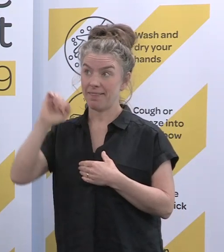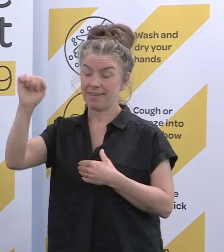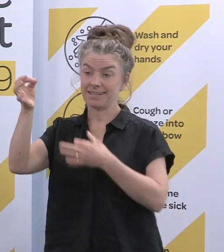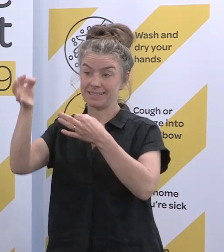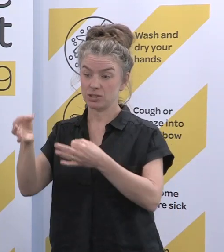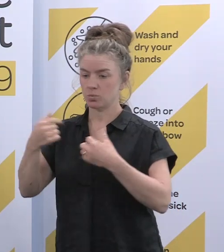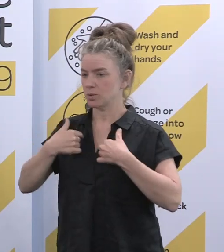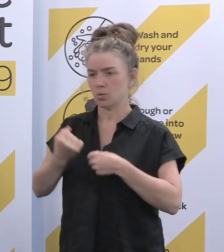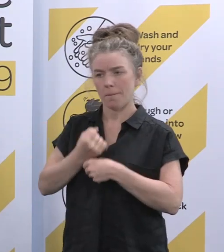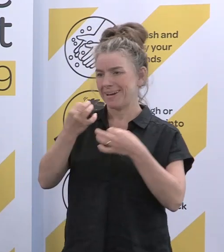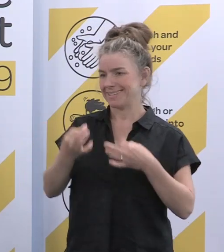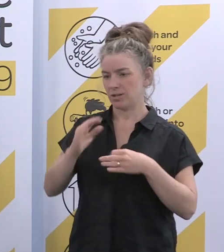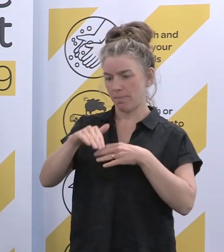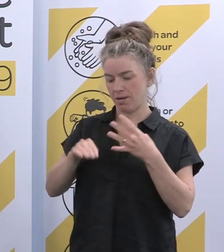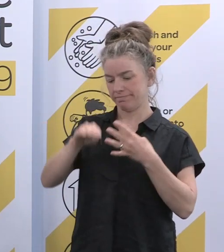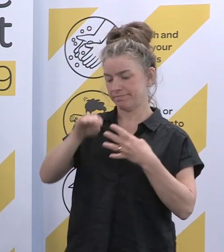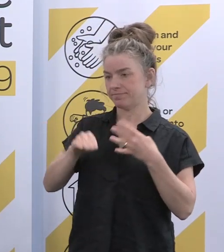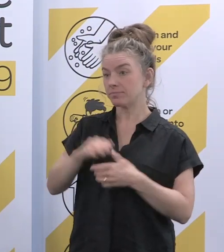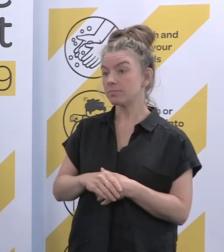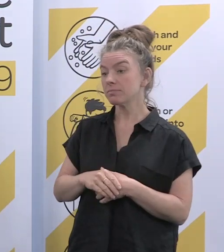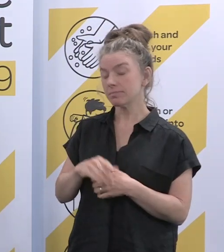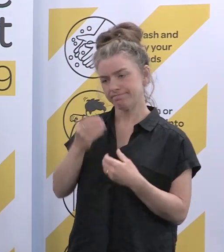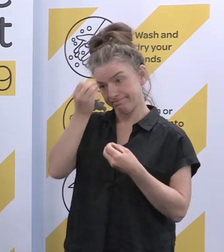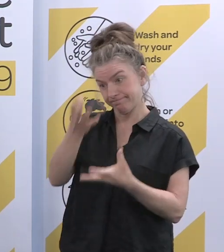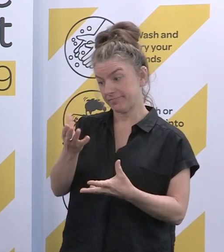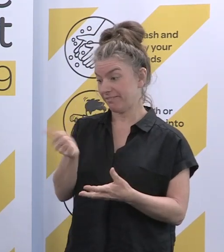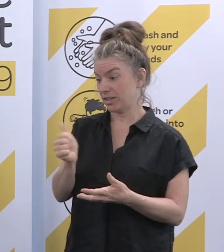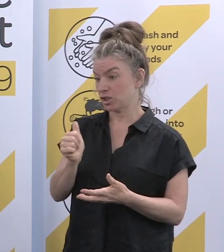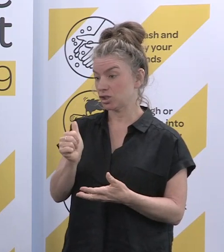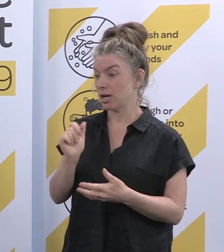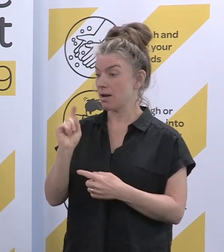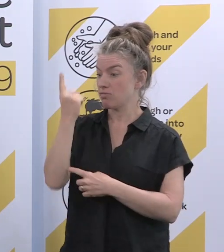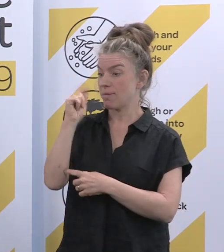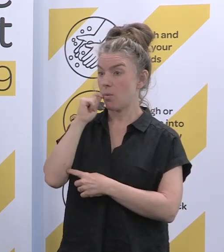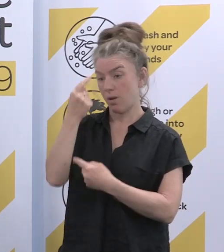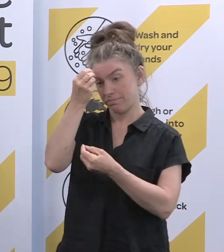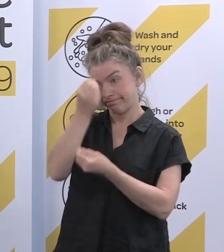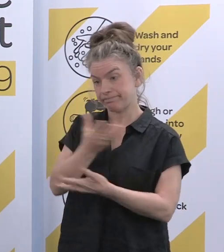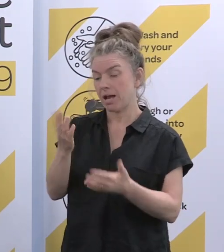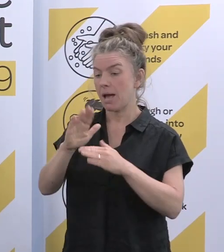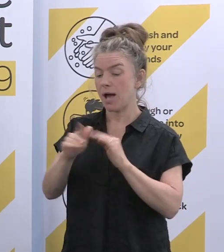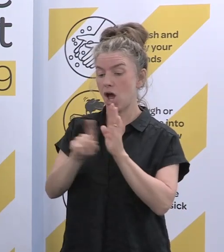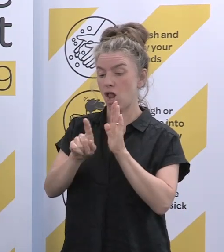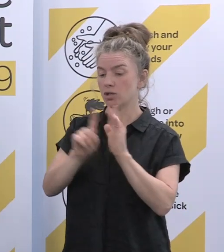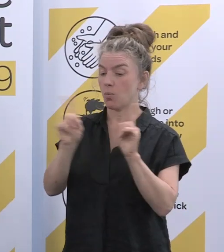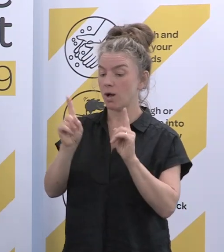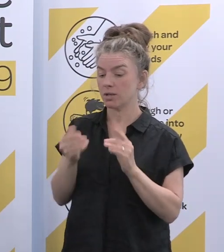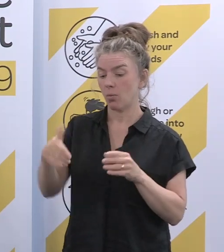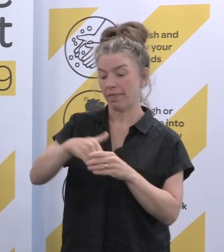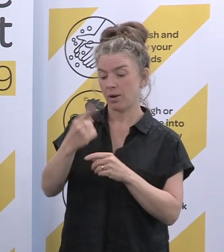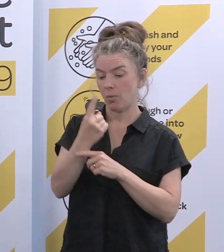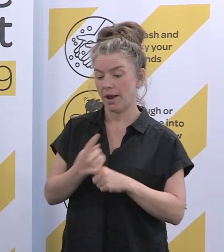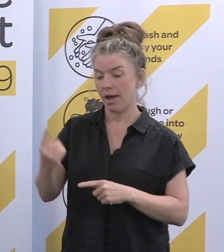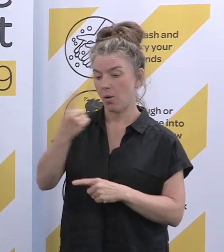level, and as I've hinted at, the Prime Minister will be talking about the alert level actually within the next hour. What The about Ministry of science? Health